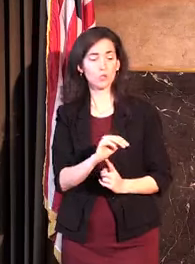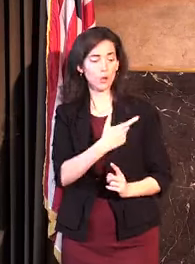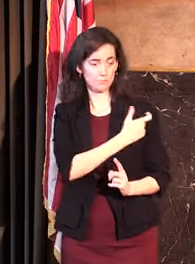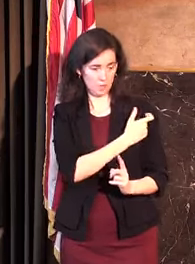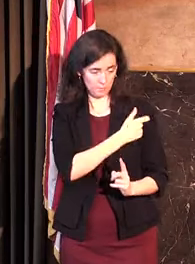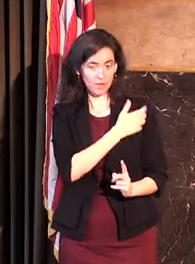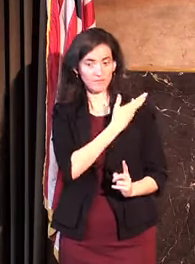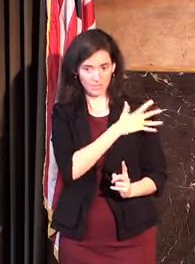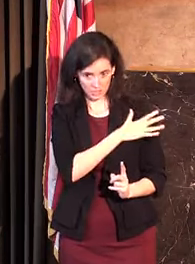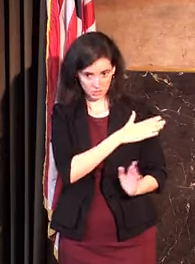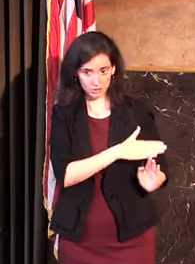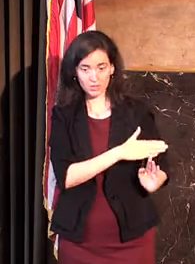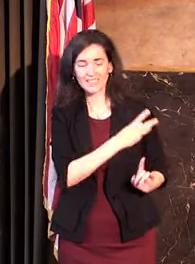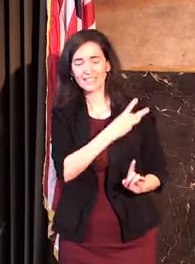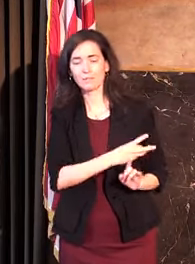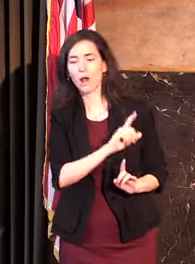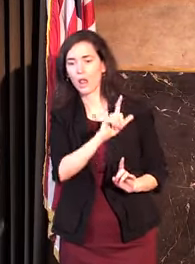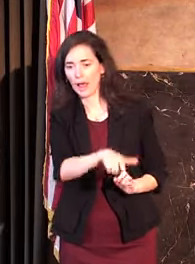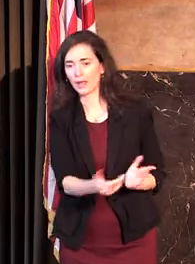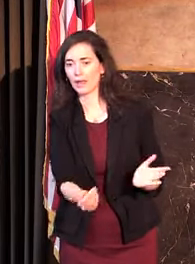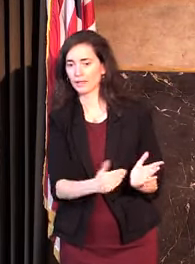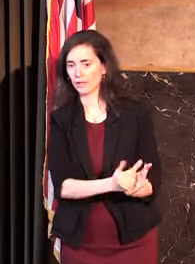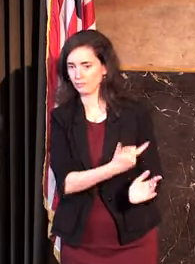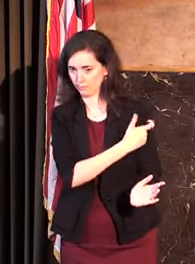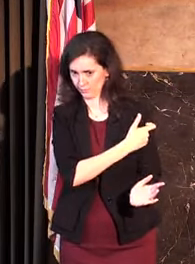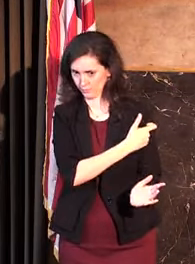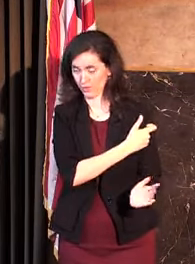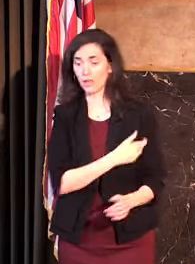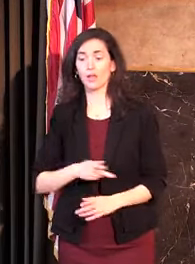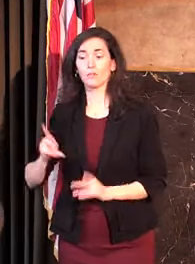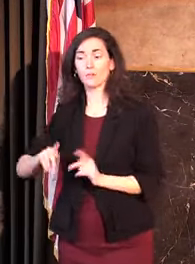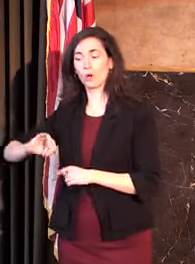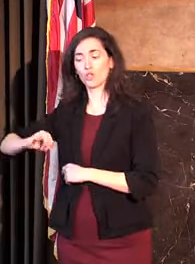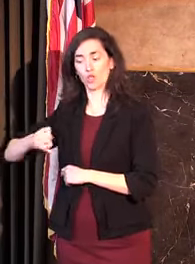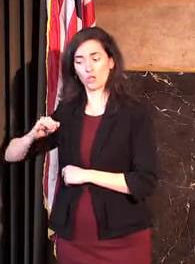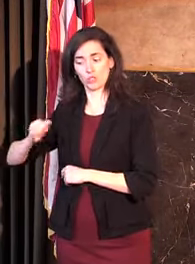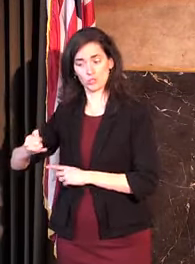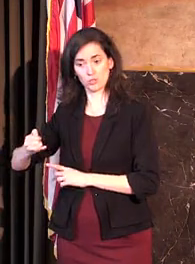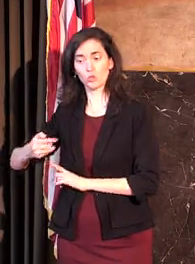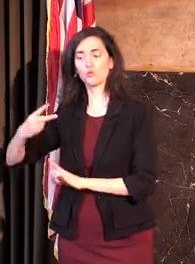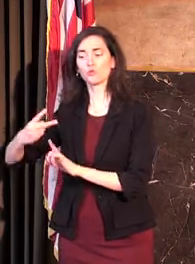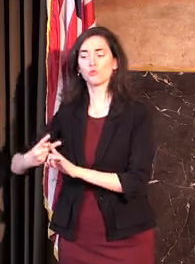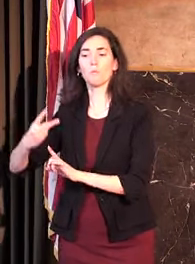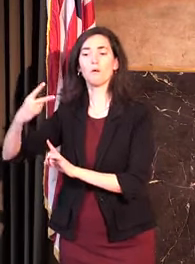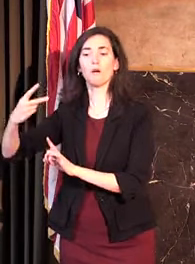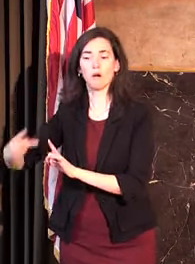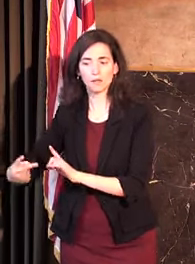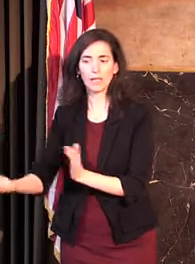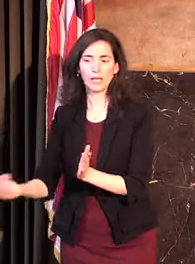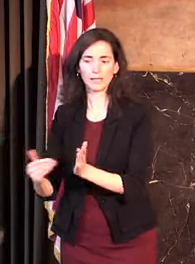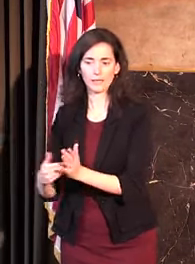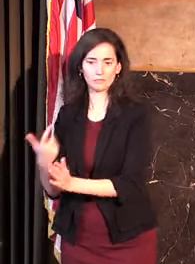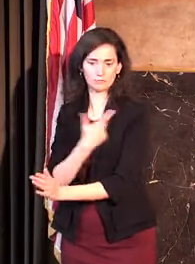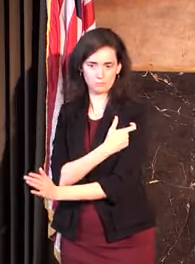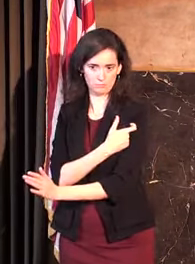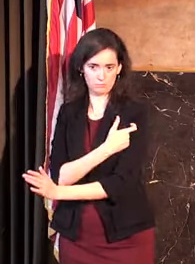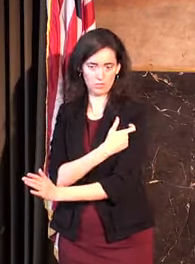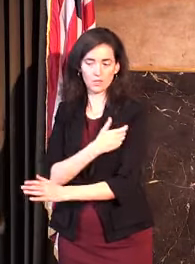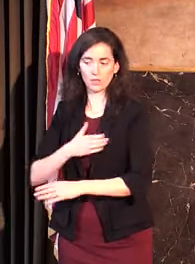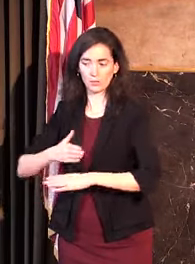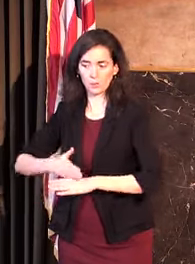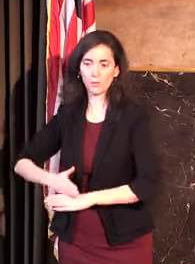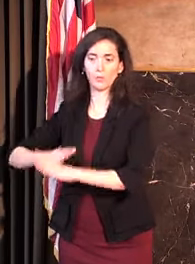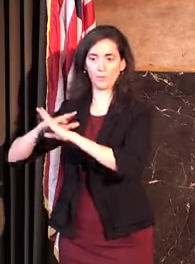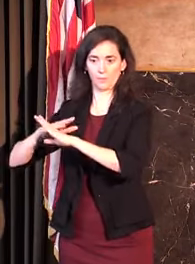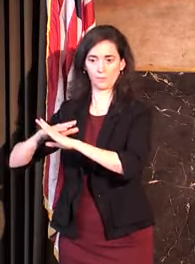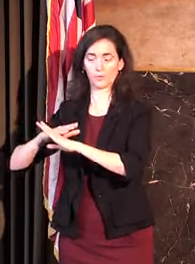people 18 and above who were more than 2 months out from their Johnson & Johnson. We made those recommendations about a week earlier. They still stand. The